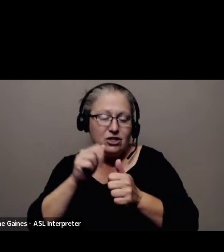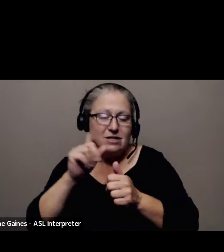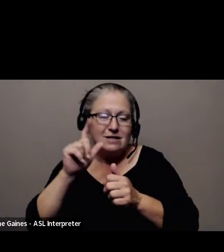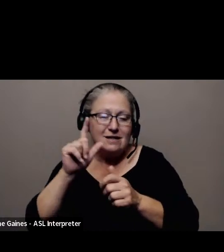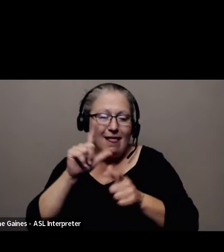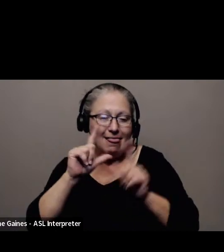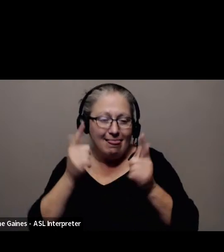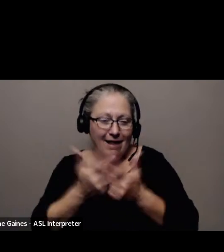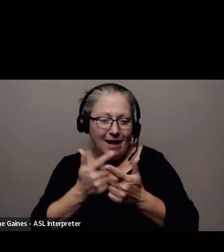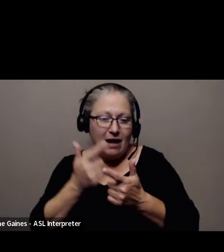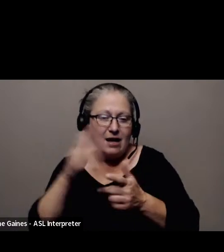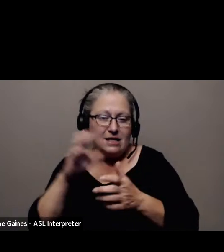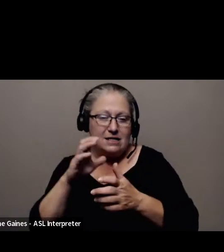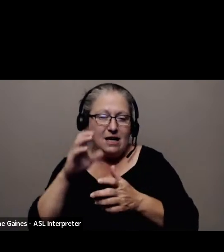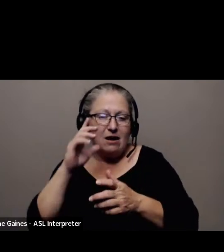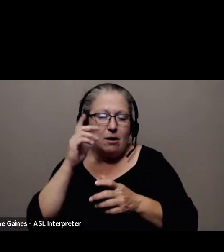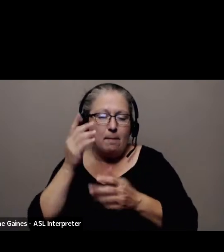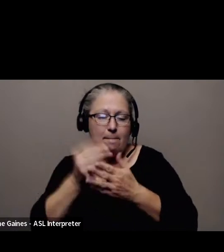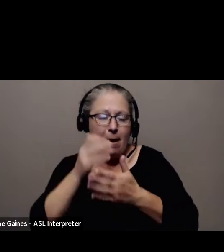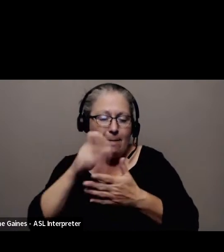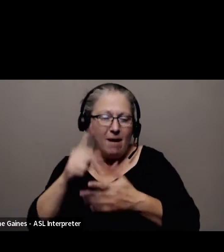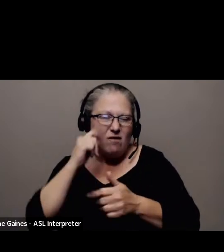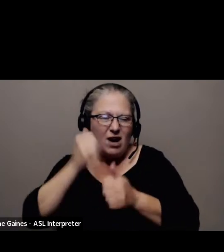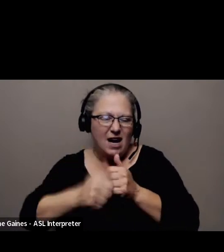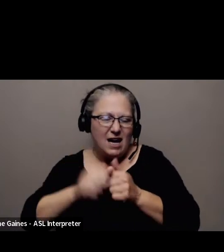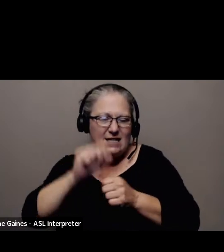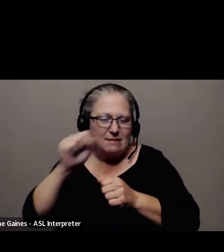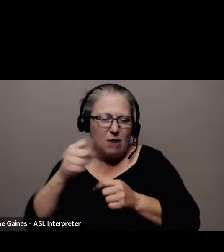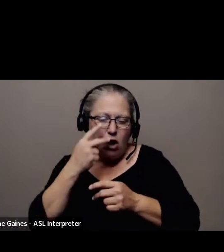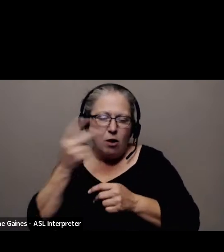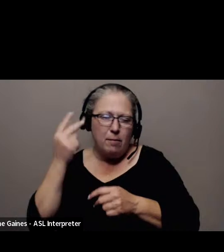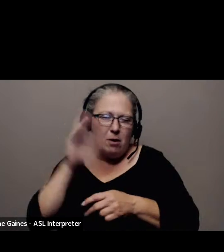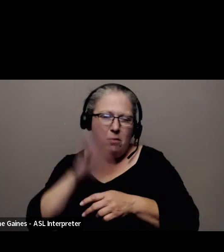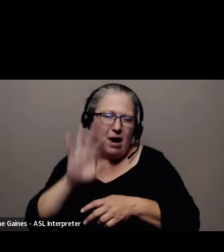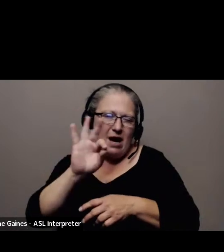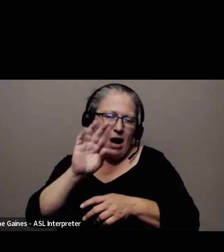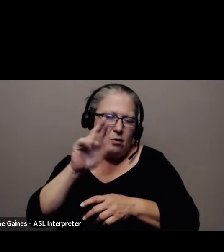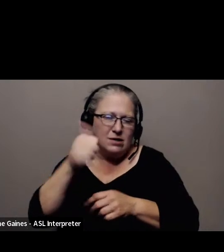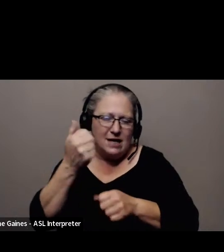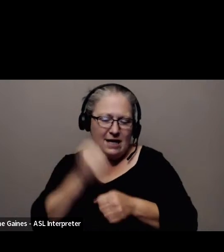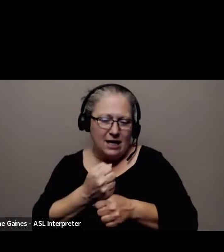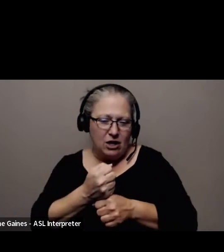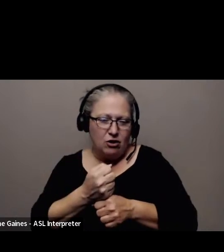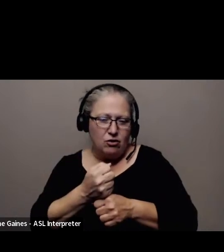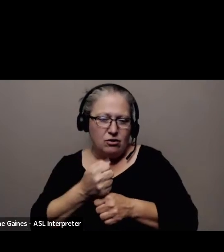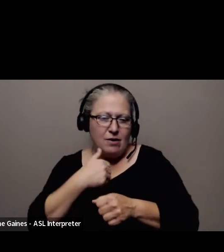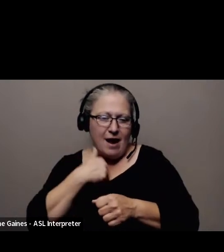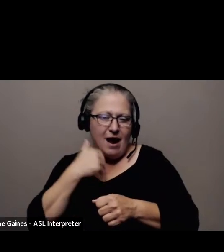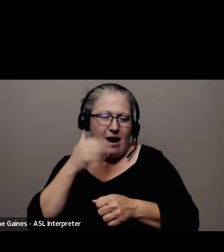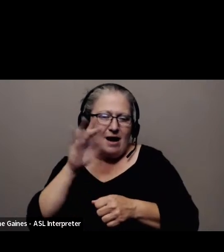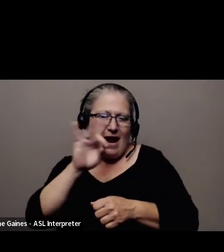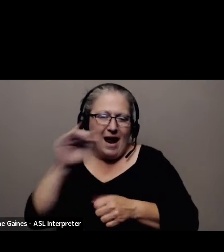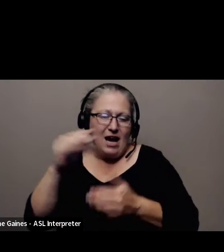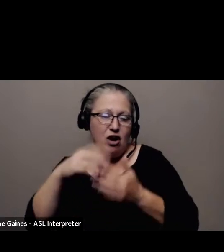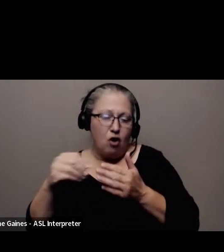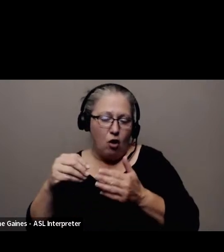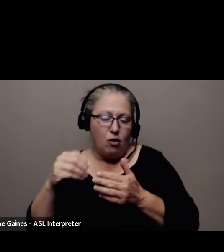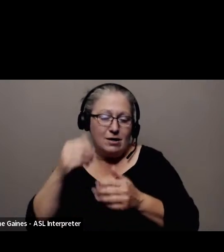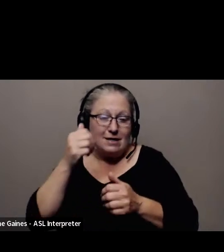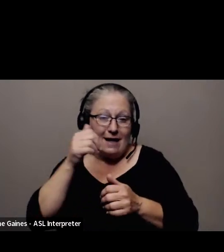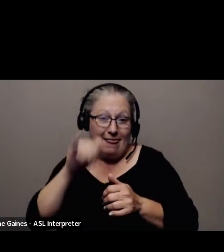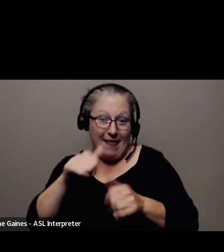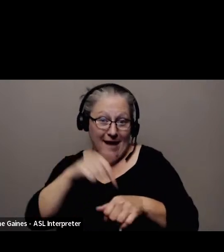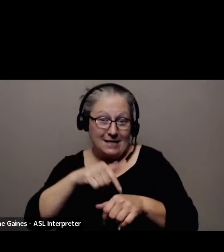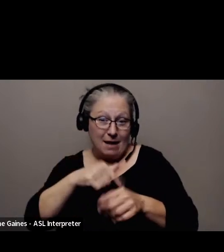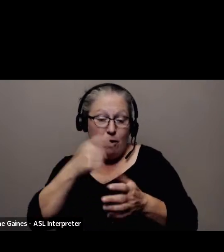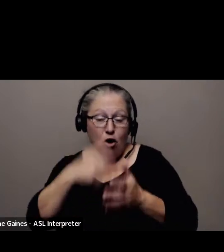$80 reimbursement for each semester we looked back and it looks like about 9 or 10 years. We've had it at $80. And in that time, the